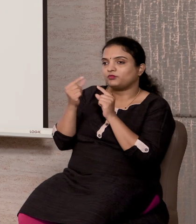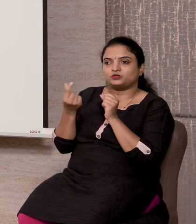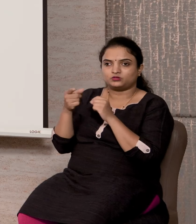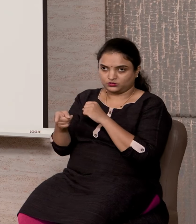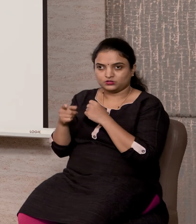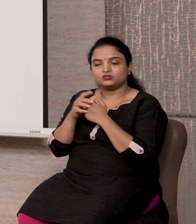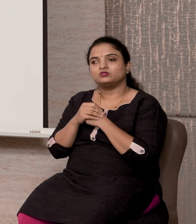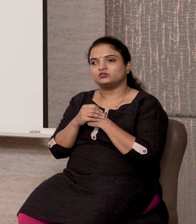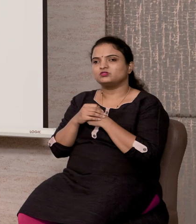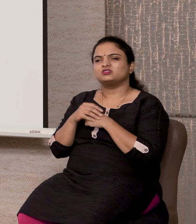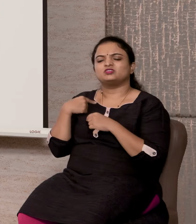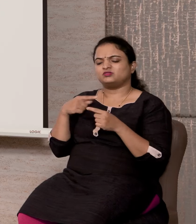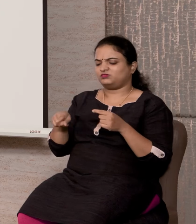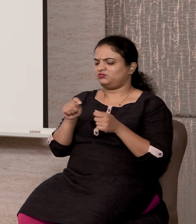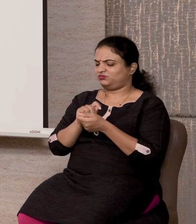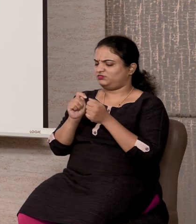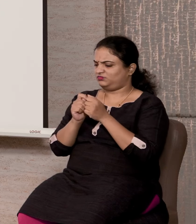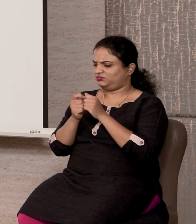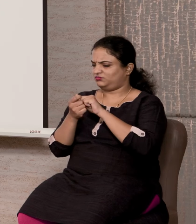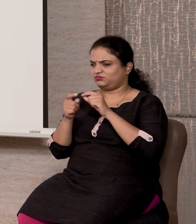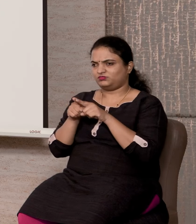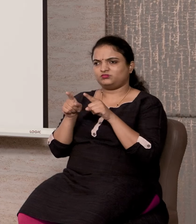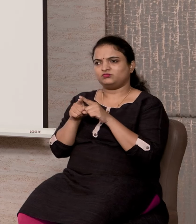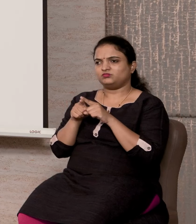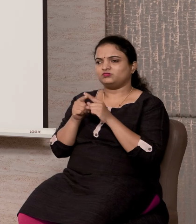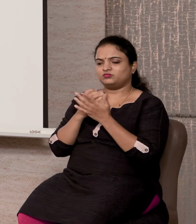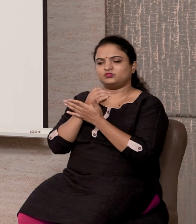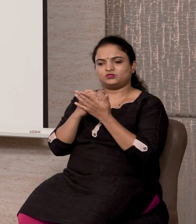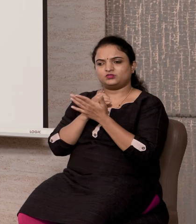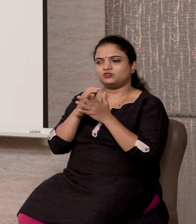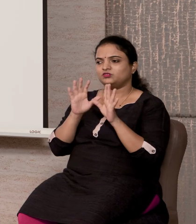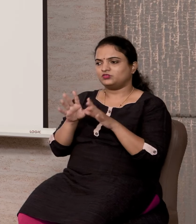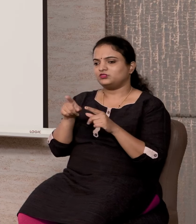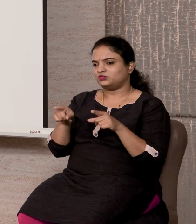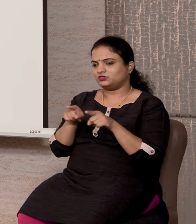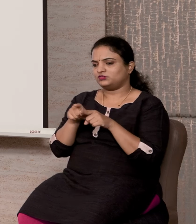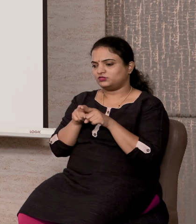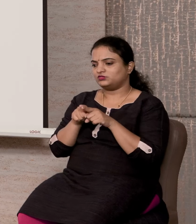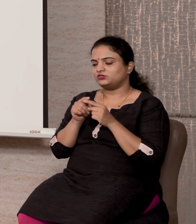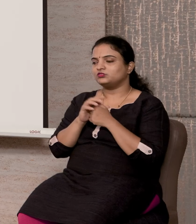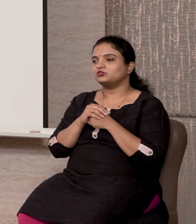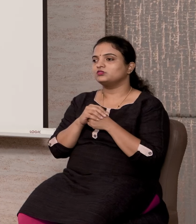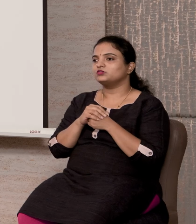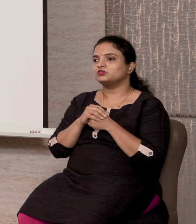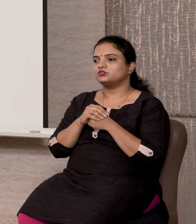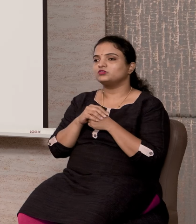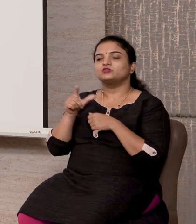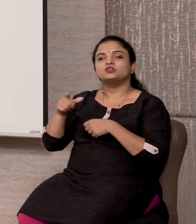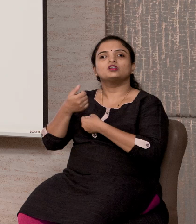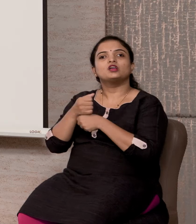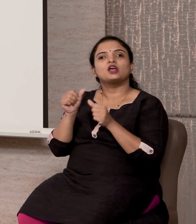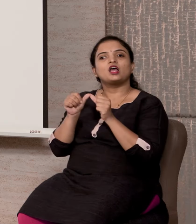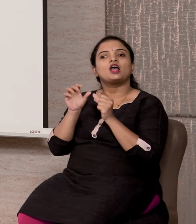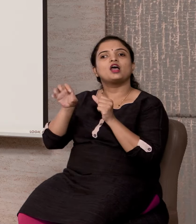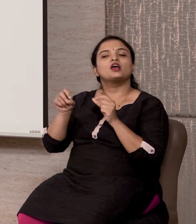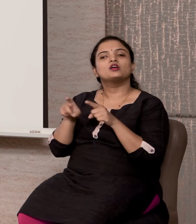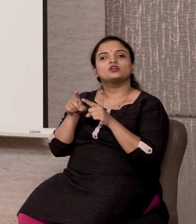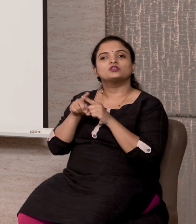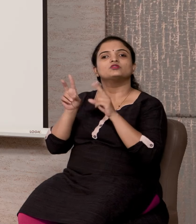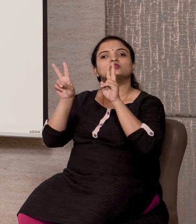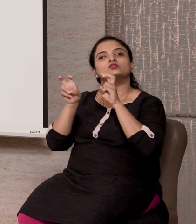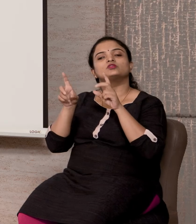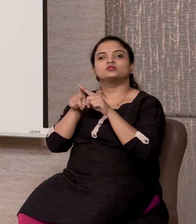tried to modify this whole course, and me and my advisor, just revamped the whole course and made accessibility as the theme